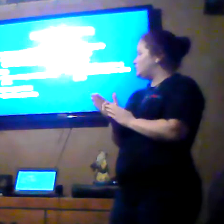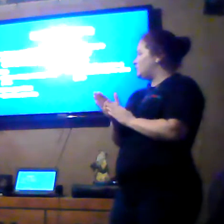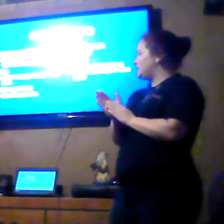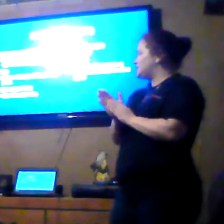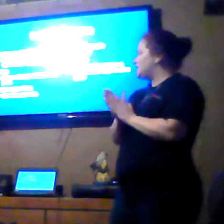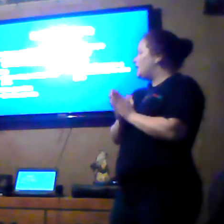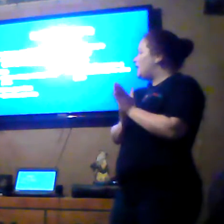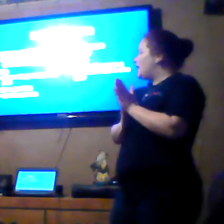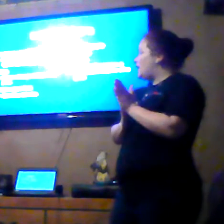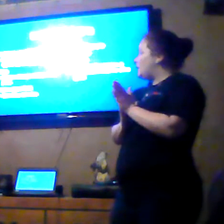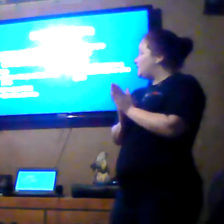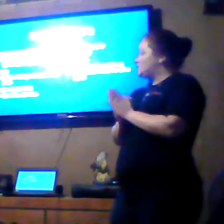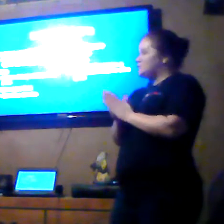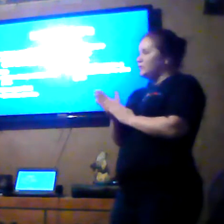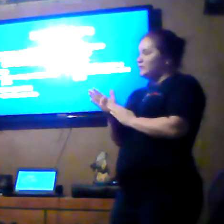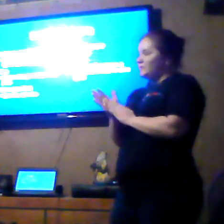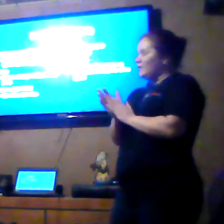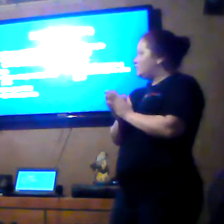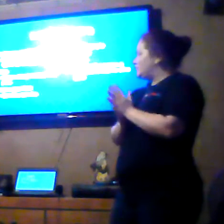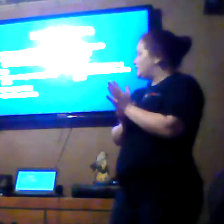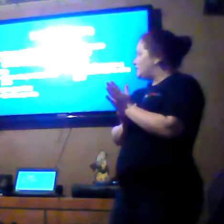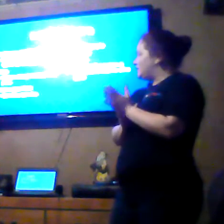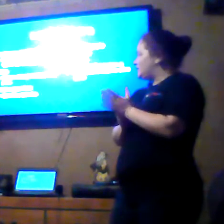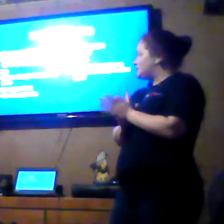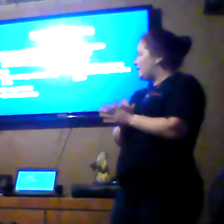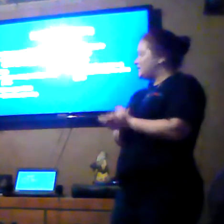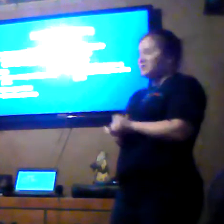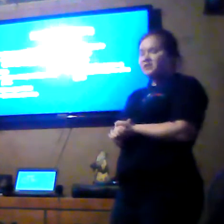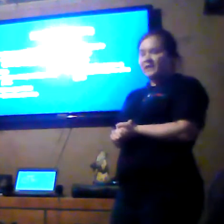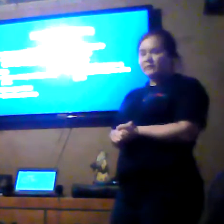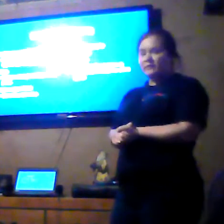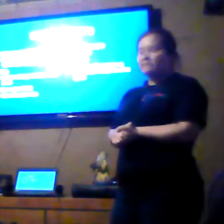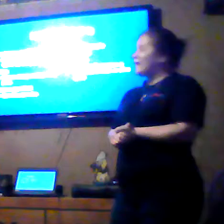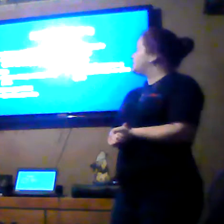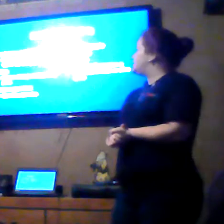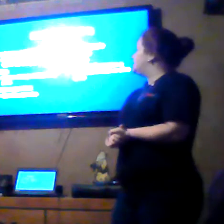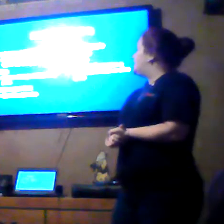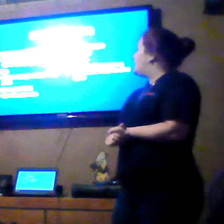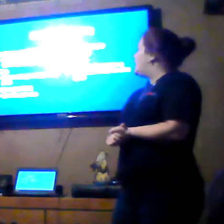joints, and the cerebrospinal fluid can be inspected to check for infection.